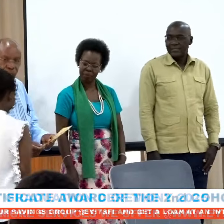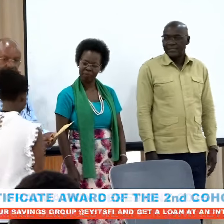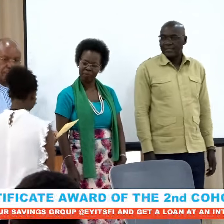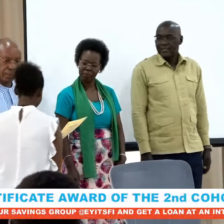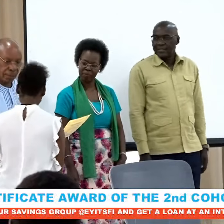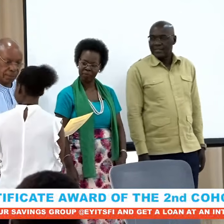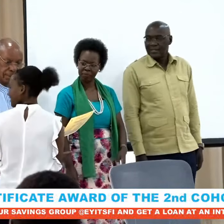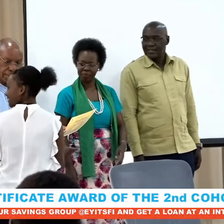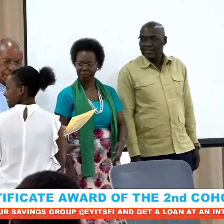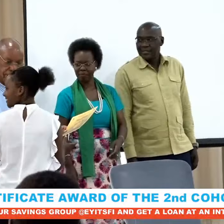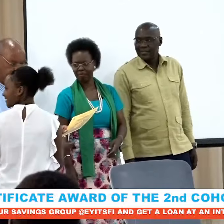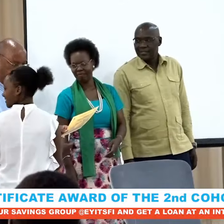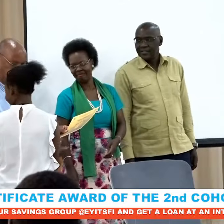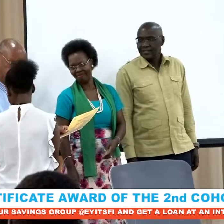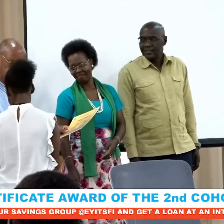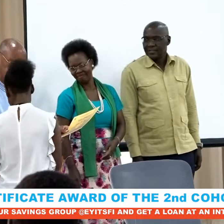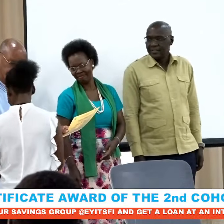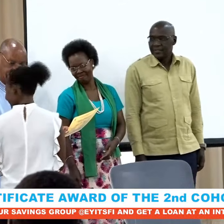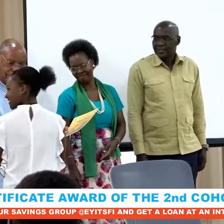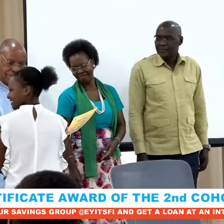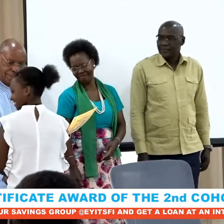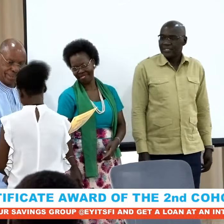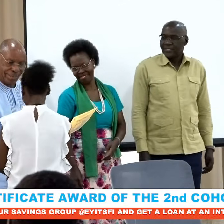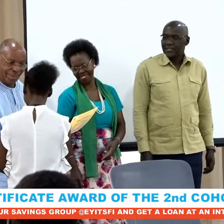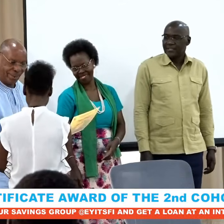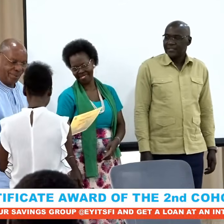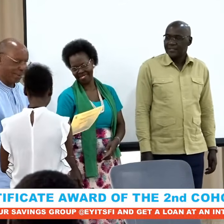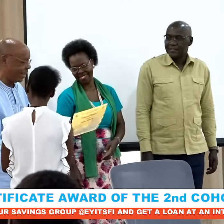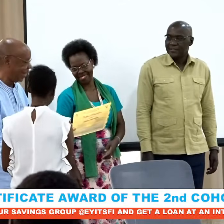Josephine, you're graduating the second time. Is this a master's?